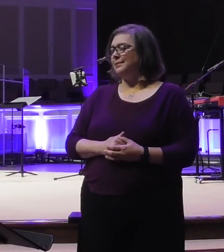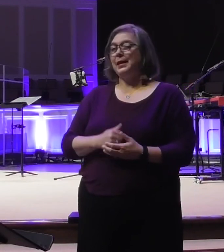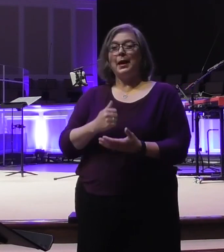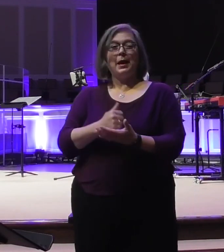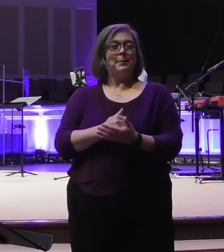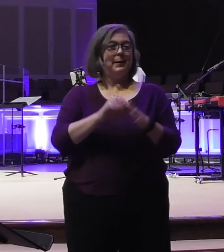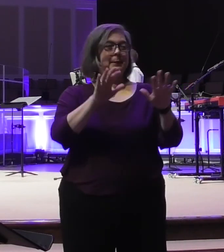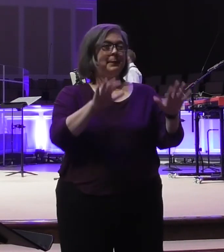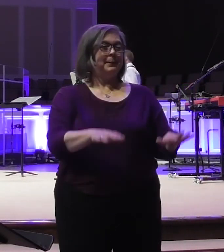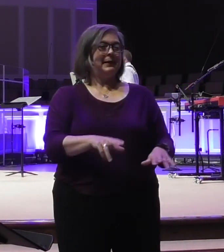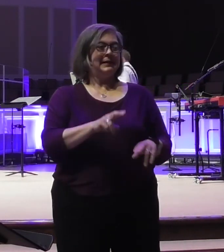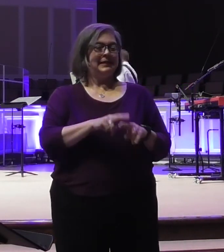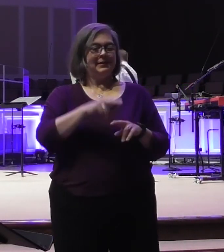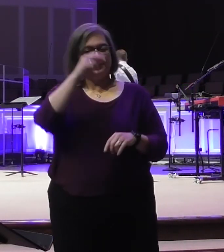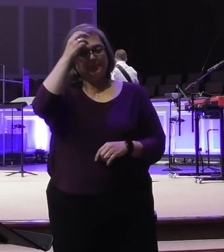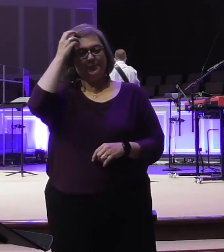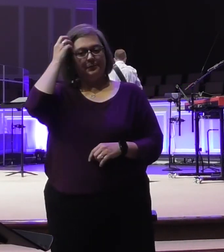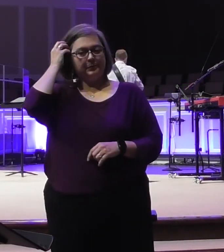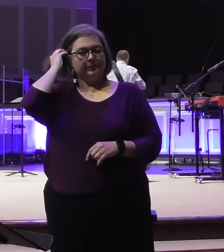Amen. Be seated.